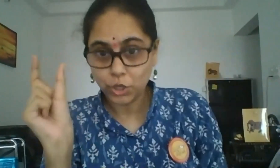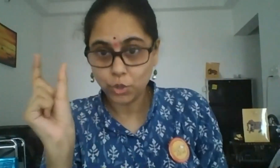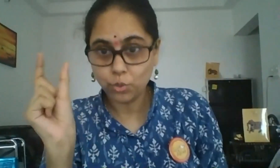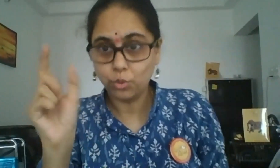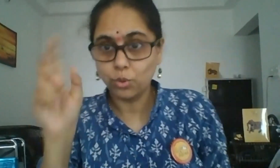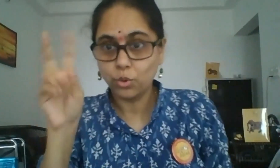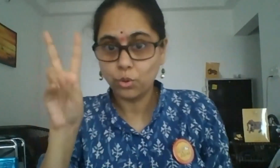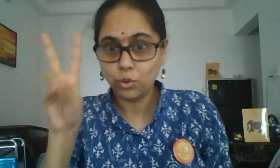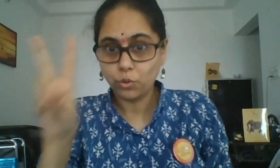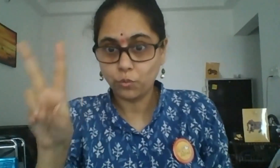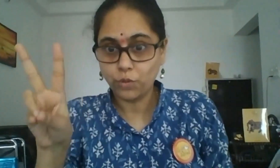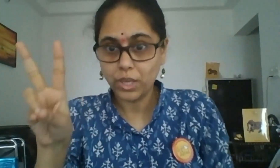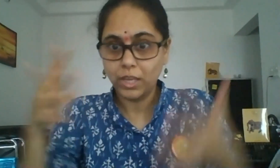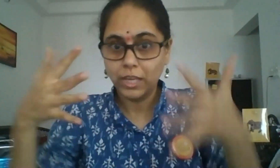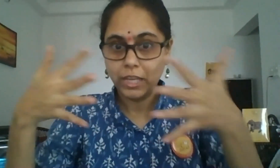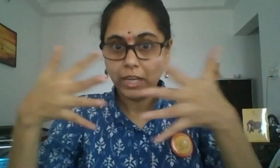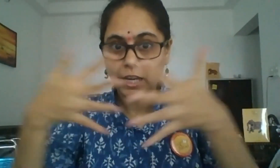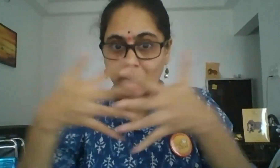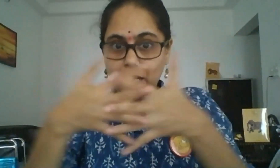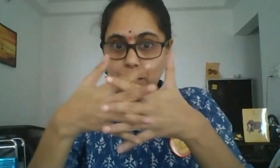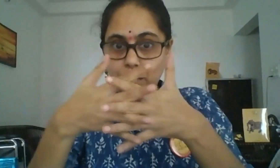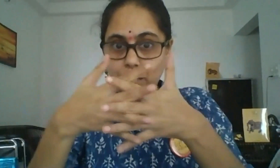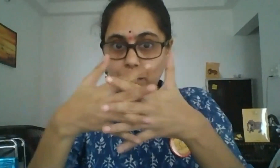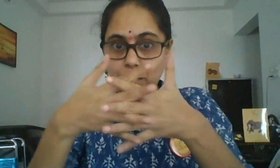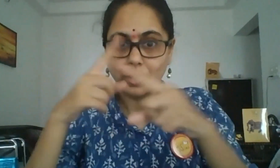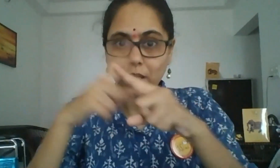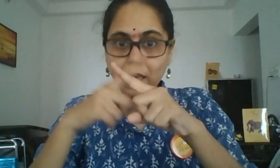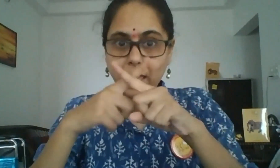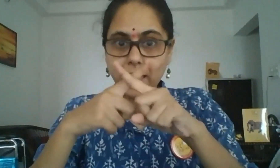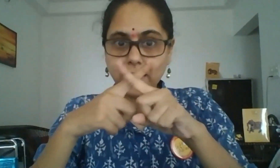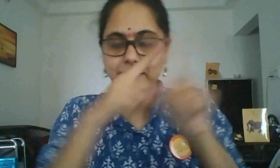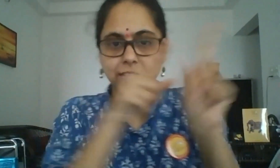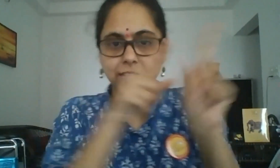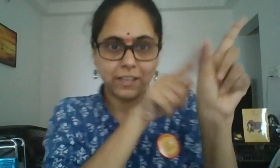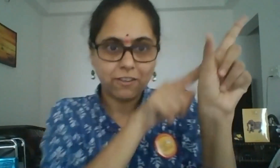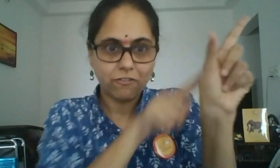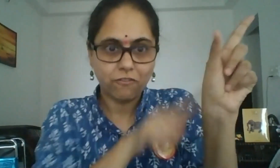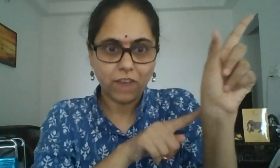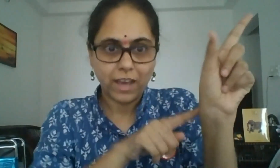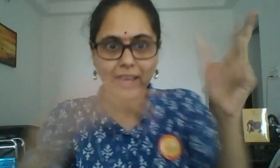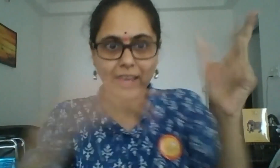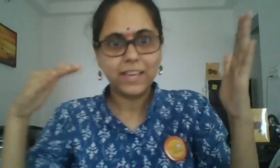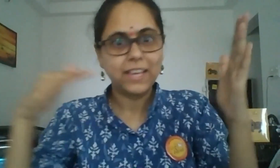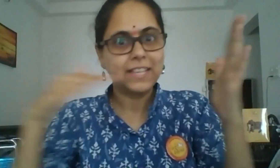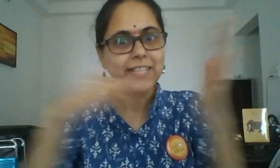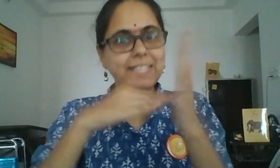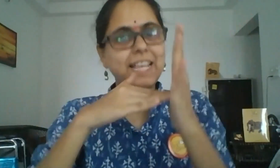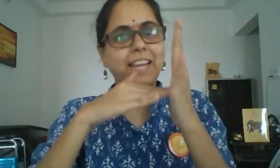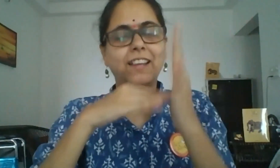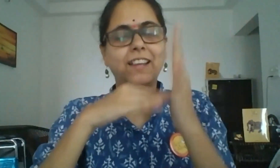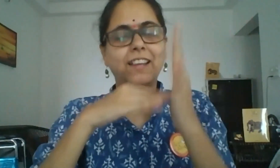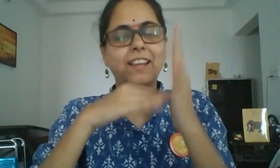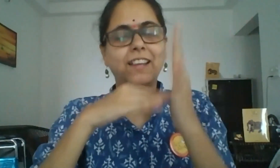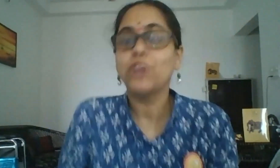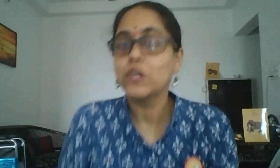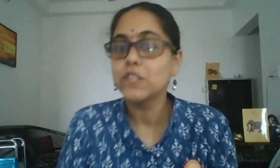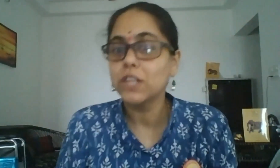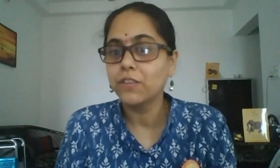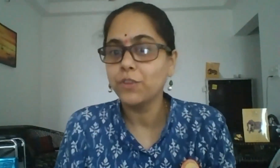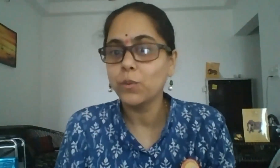U, V, W, X, Y, Z. We also learned few